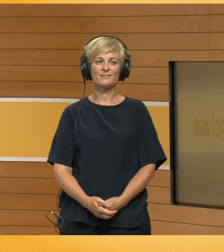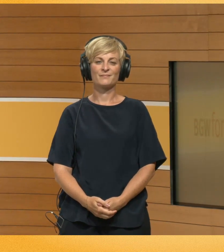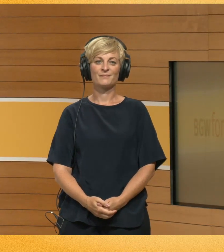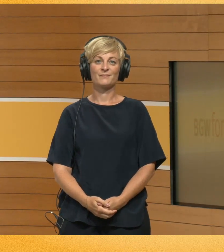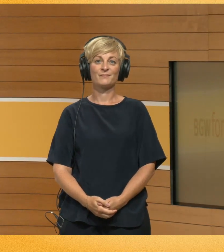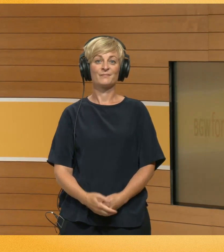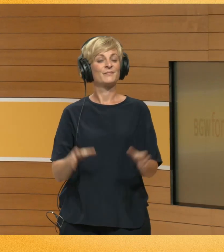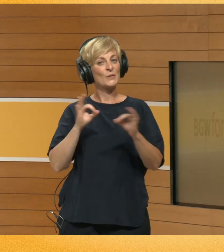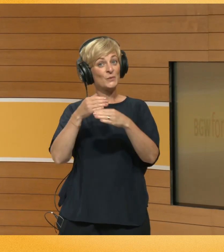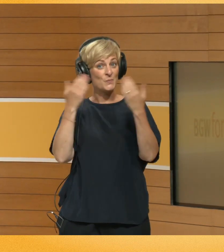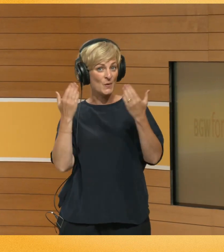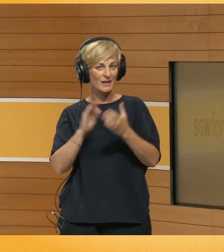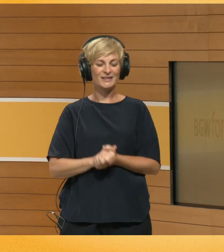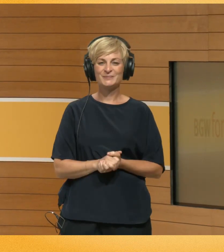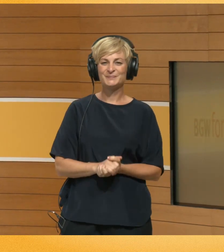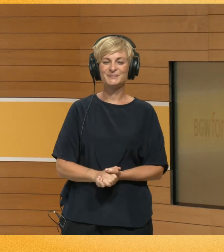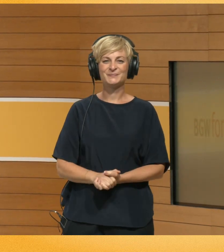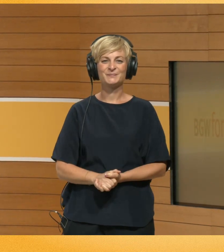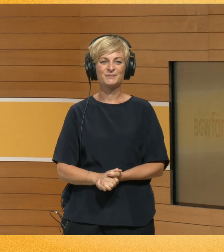Everyone can settle in. Everyone has a drink.